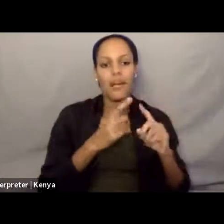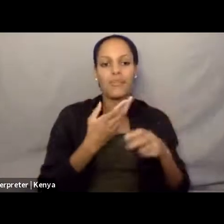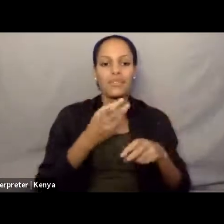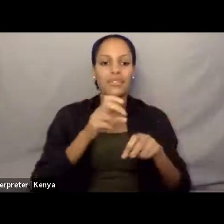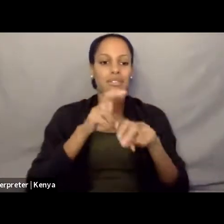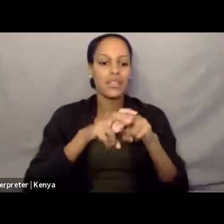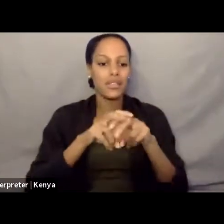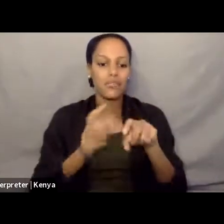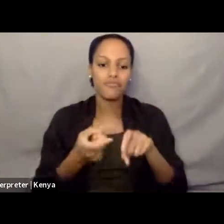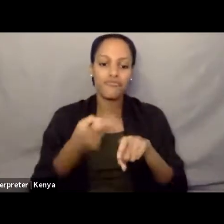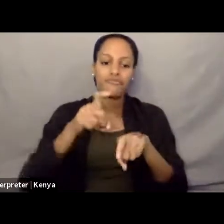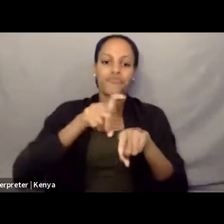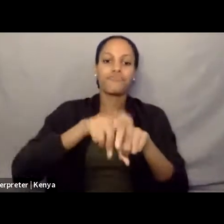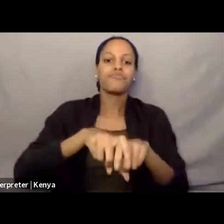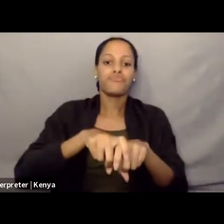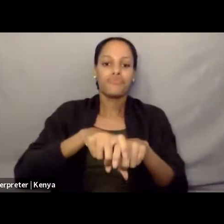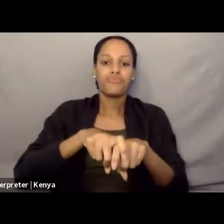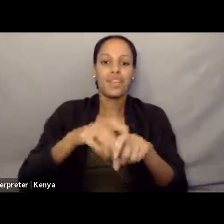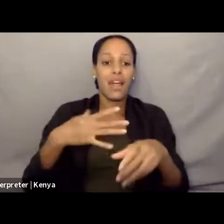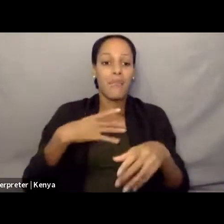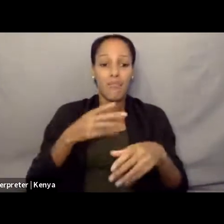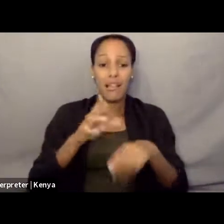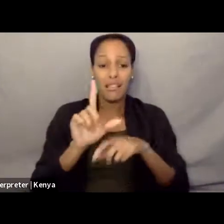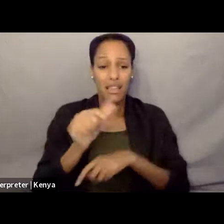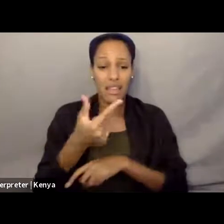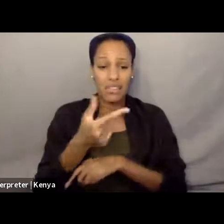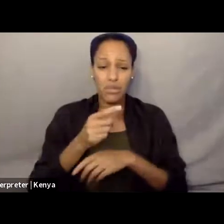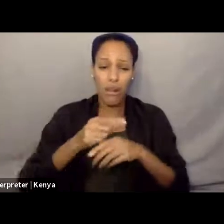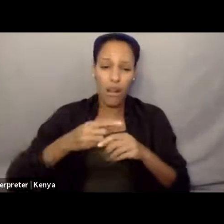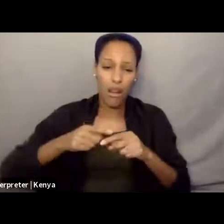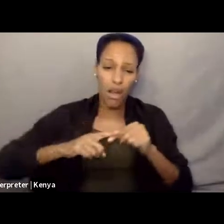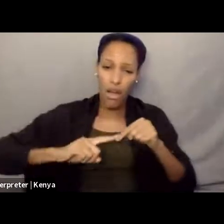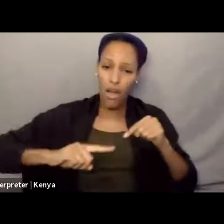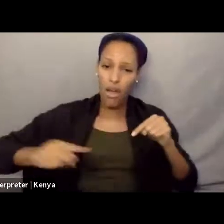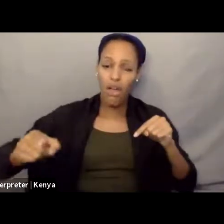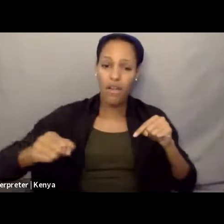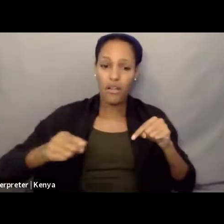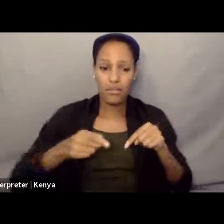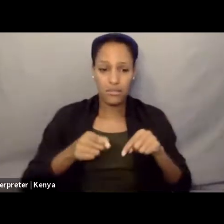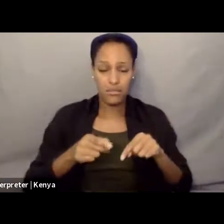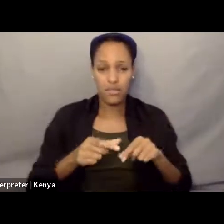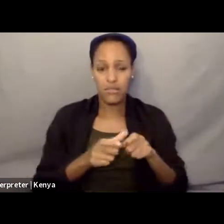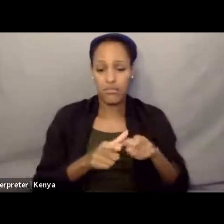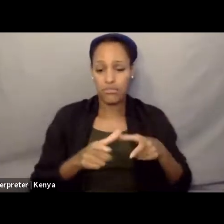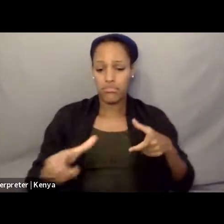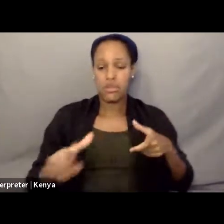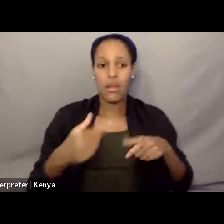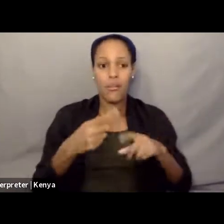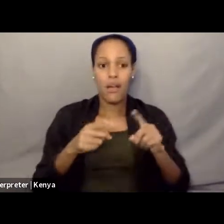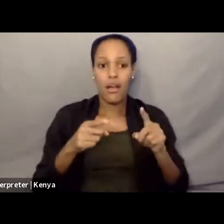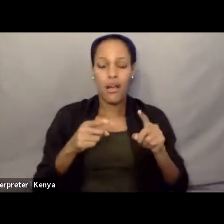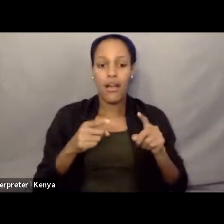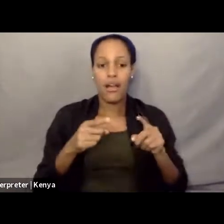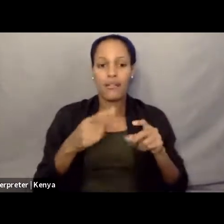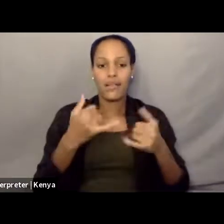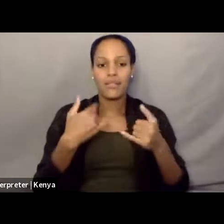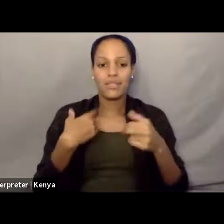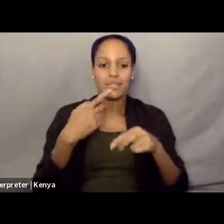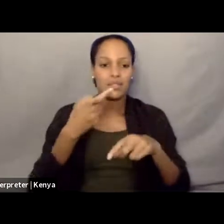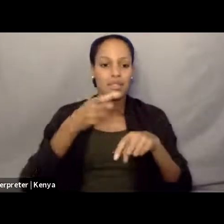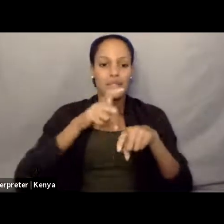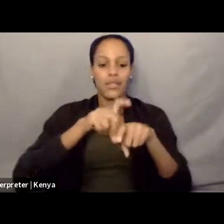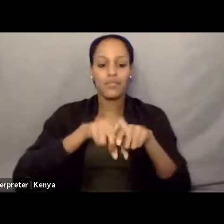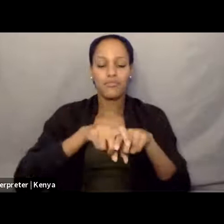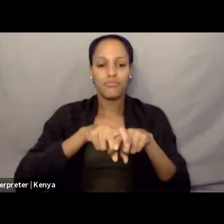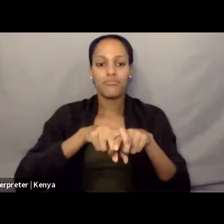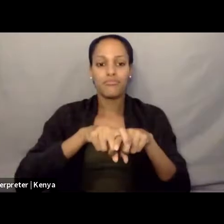long-leggedly tall, and sometimes it's a puzzle where to put my legs. My right foot, in a now very large seeming red sneaker,